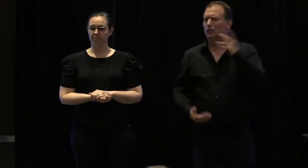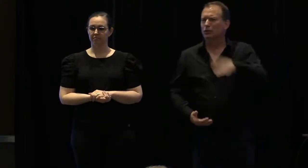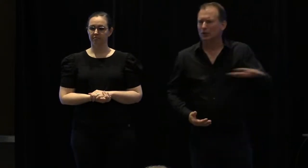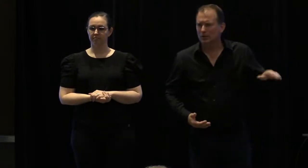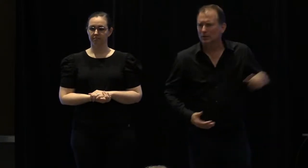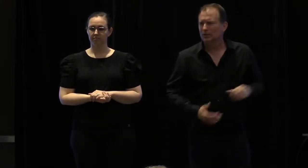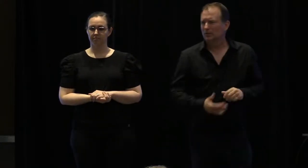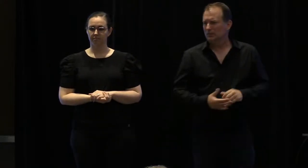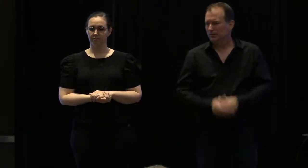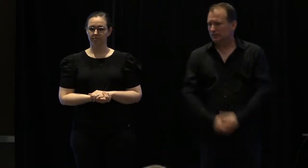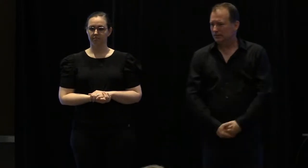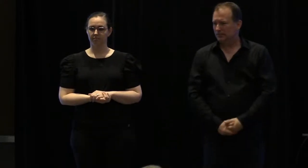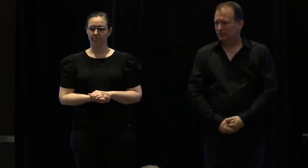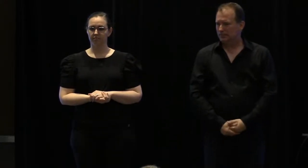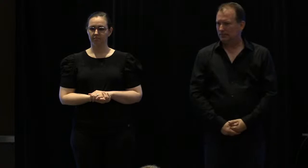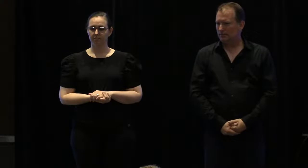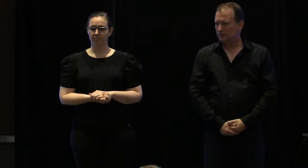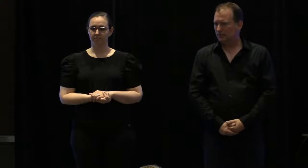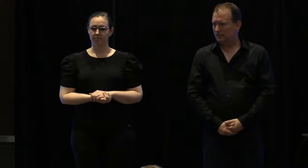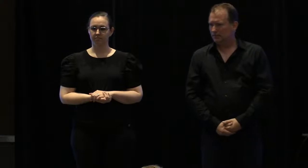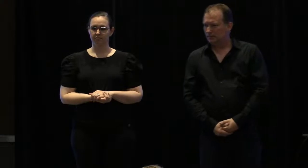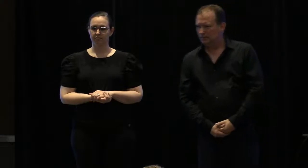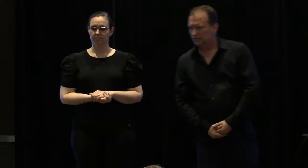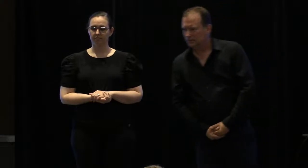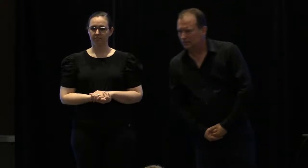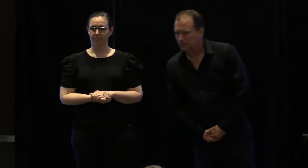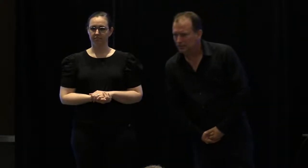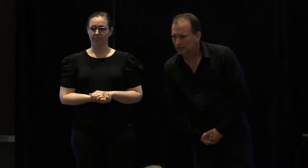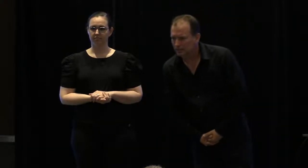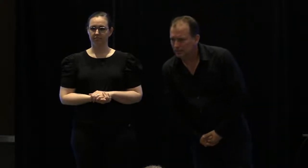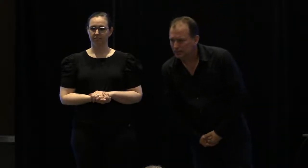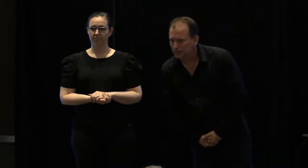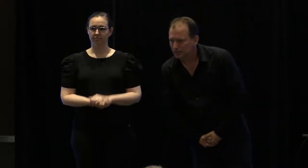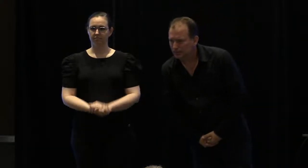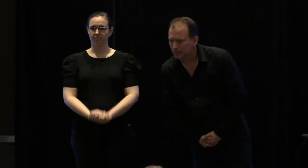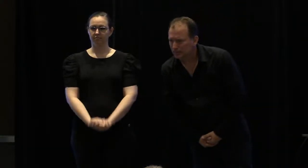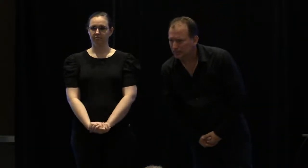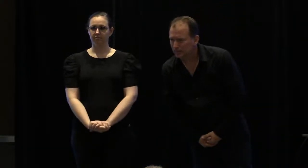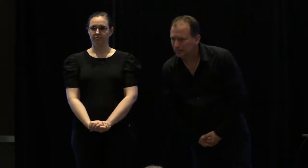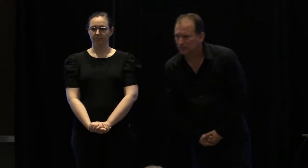inspiring story. I have children myself.